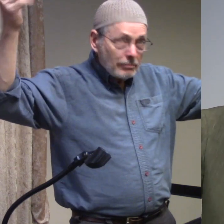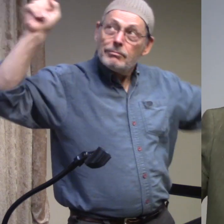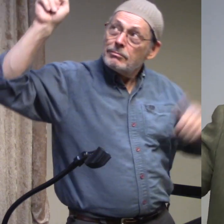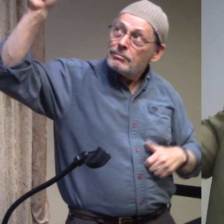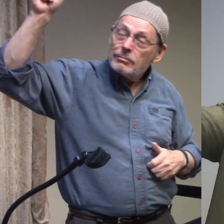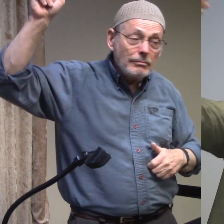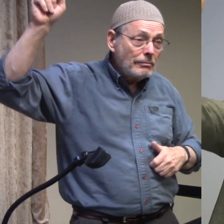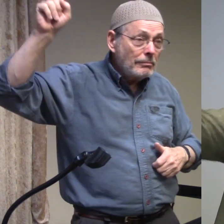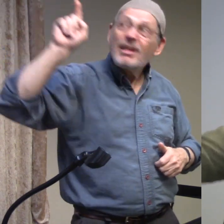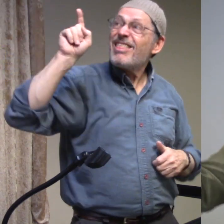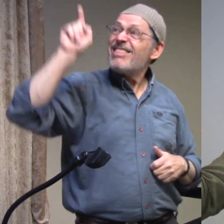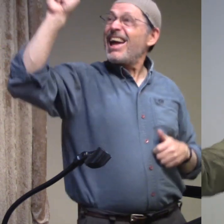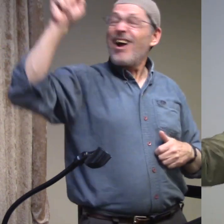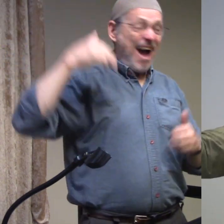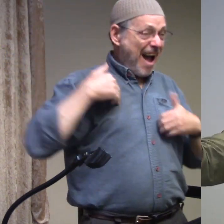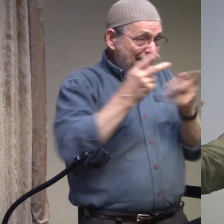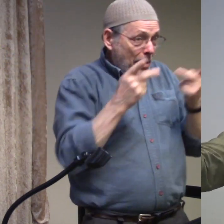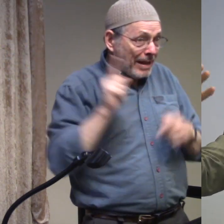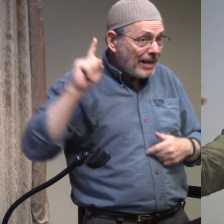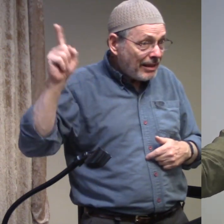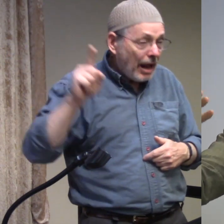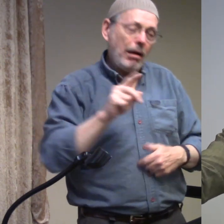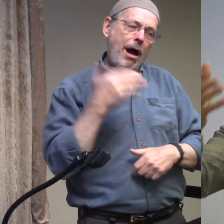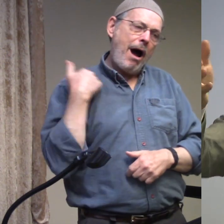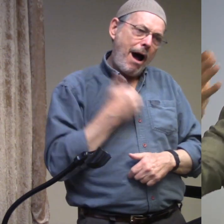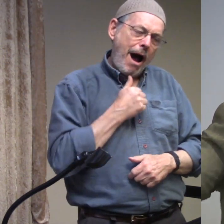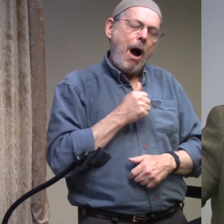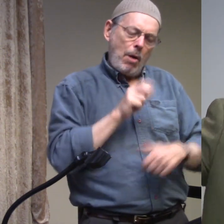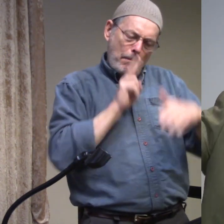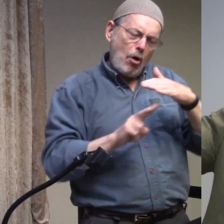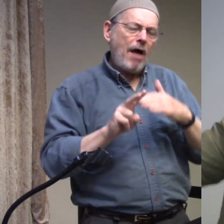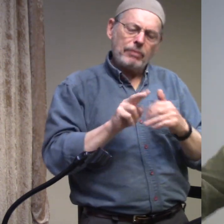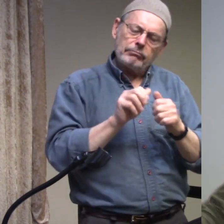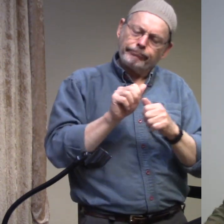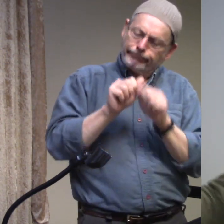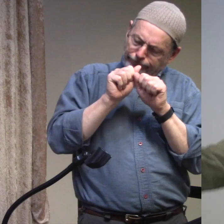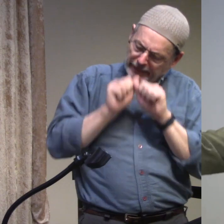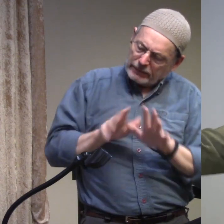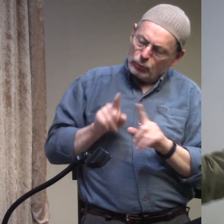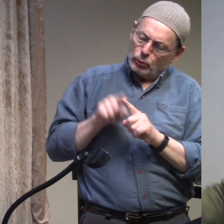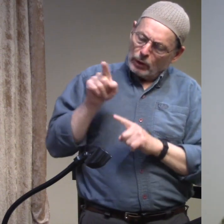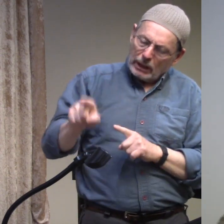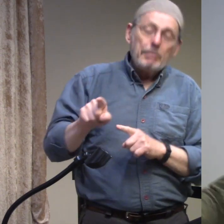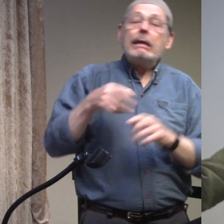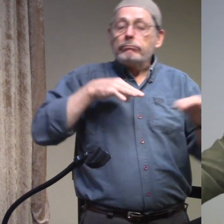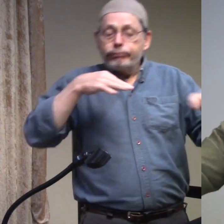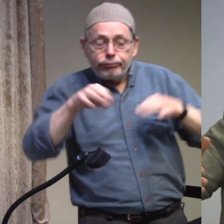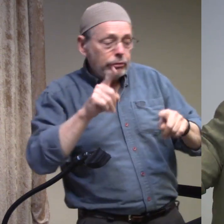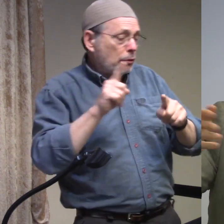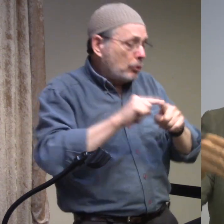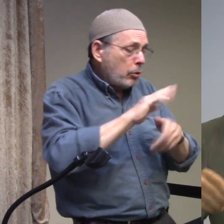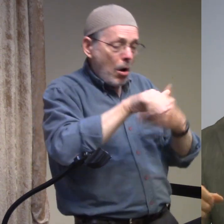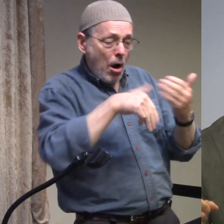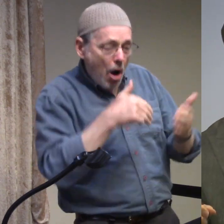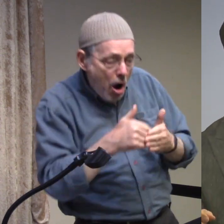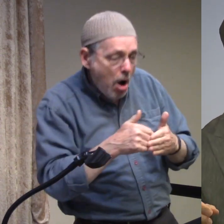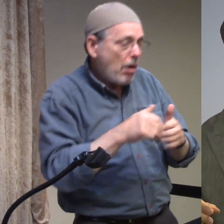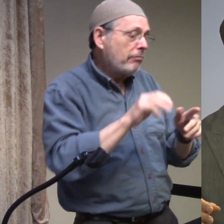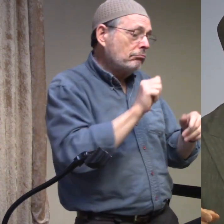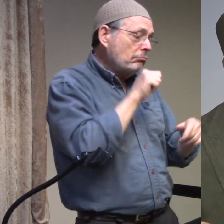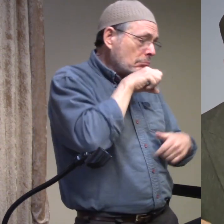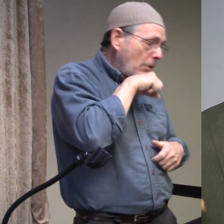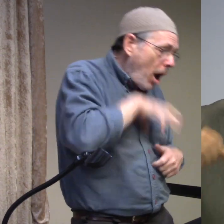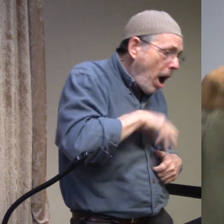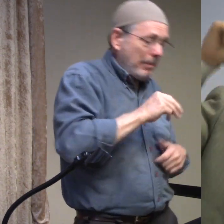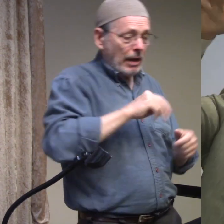Where there are places in paradise the Prophet, peace be upon him, described to the people, to the sahaba. And the sahaba, he described this